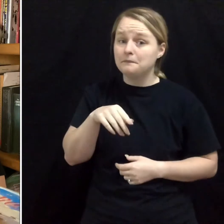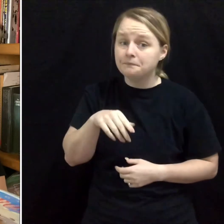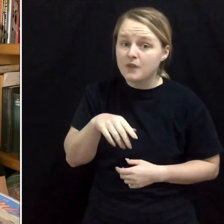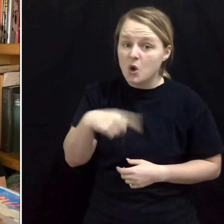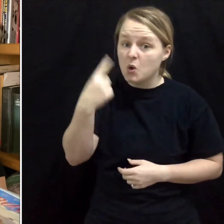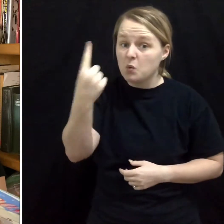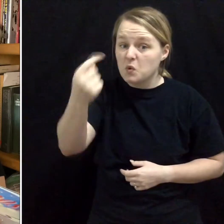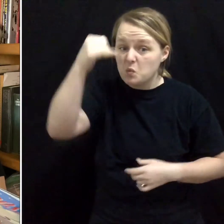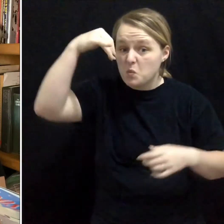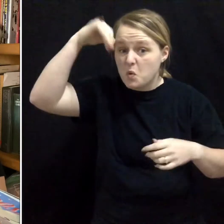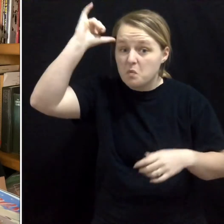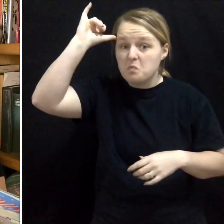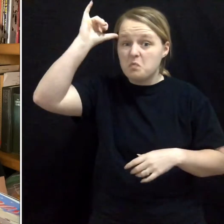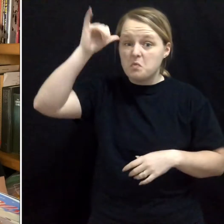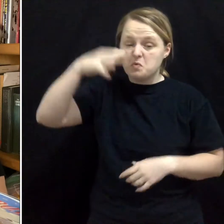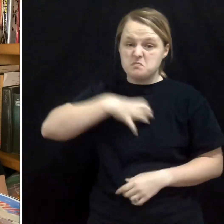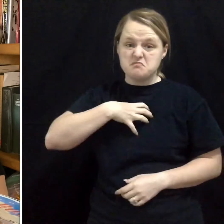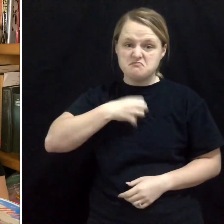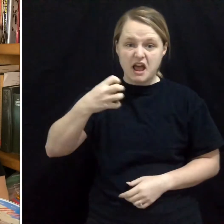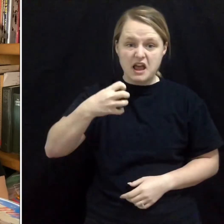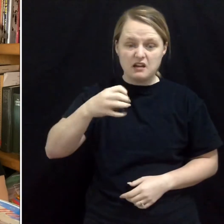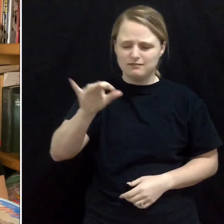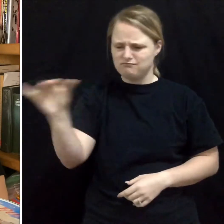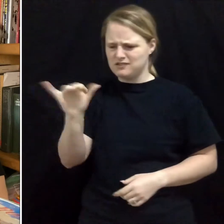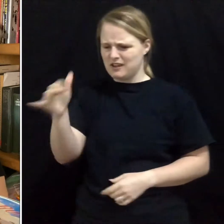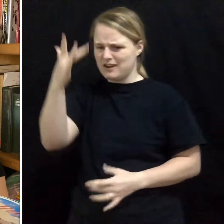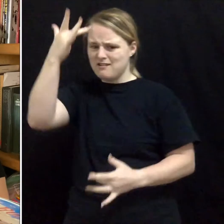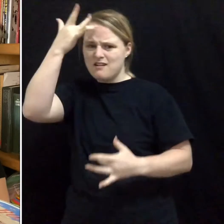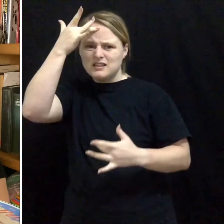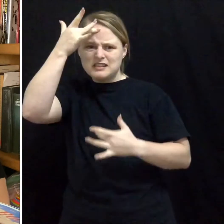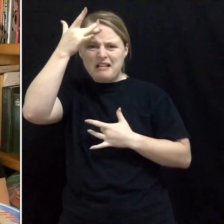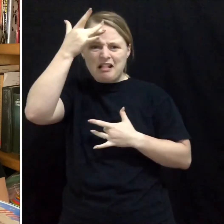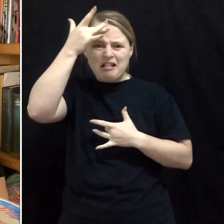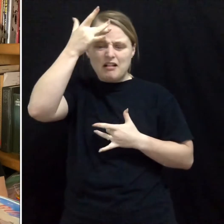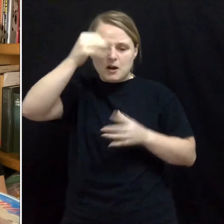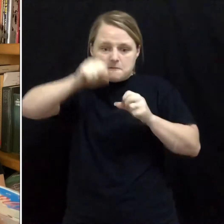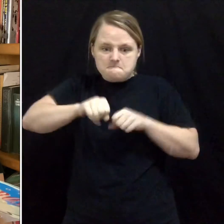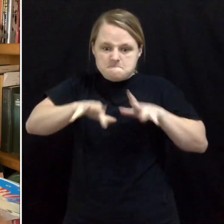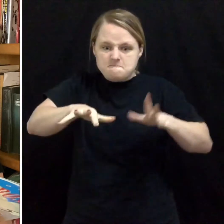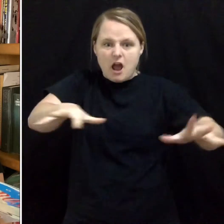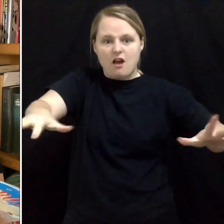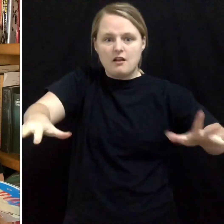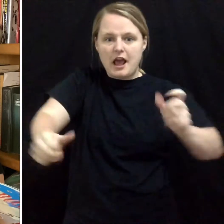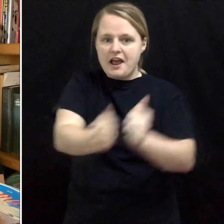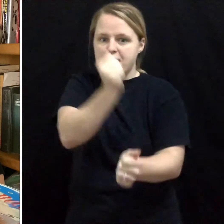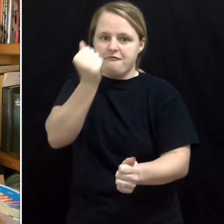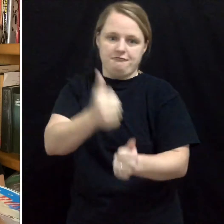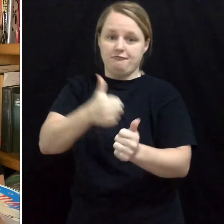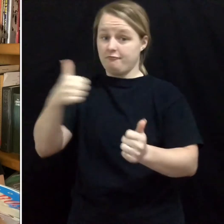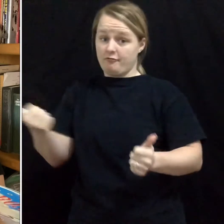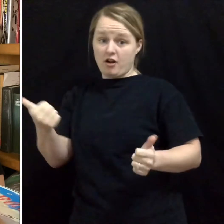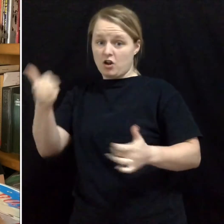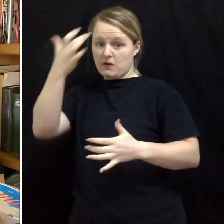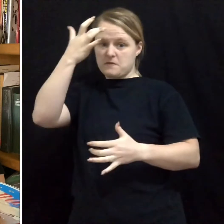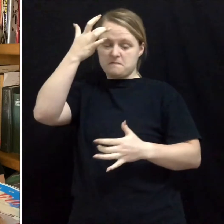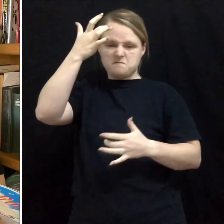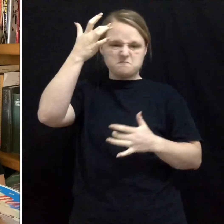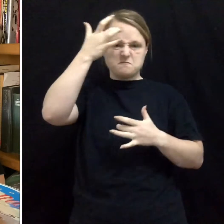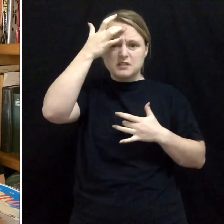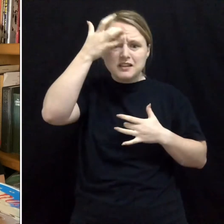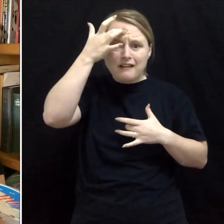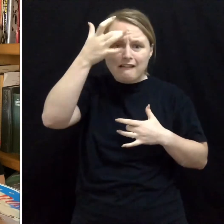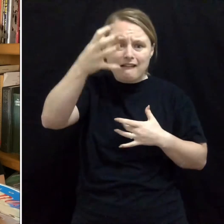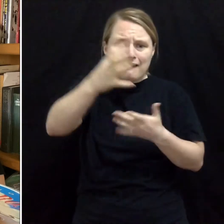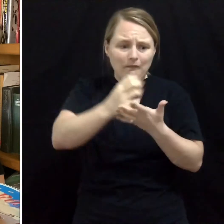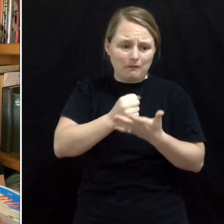angry, it's like a disease that's catching, making the rest of the herd mad too. Tater was looking parched and